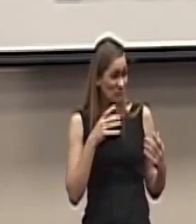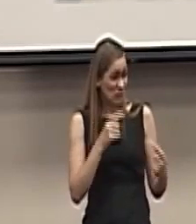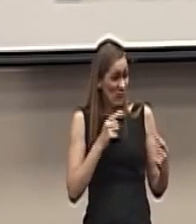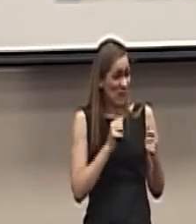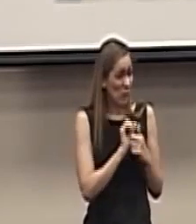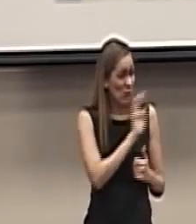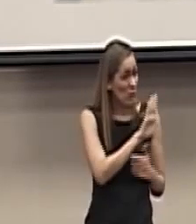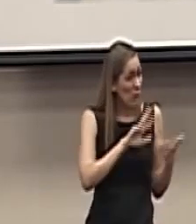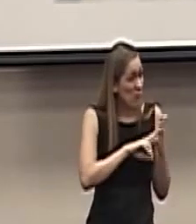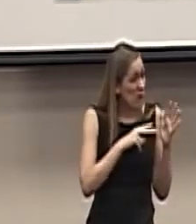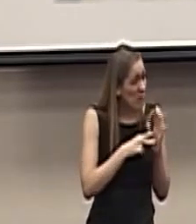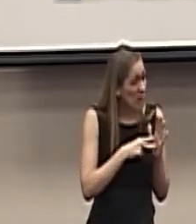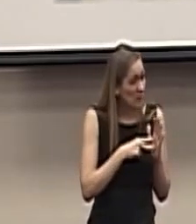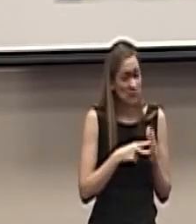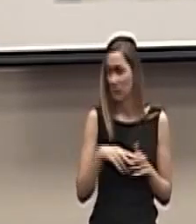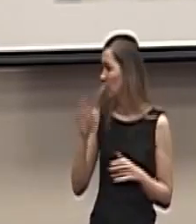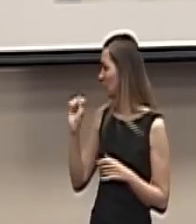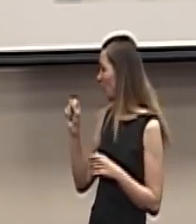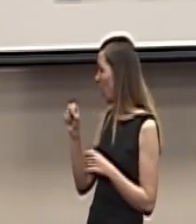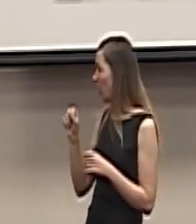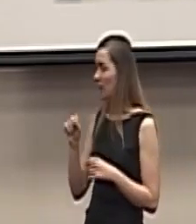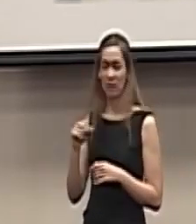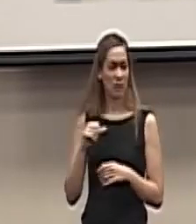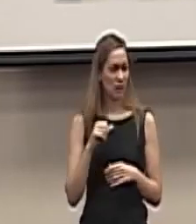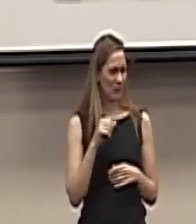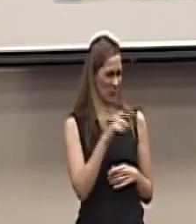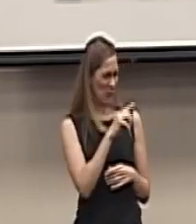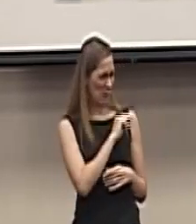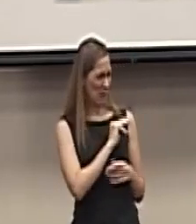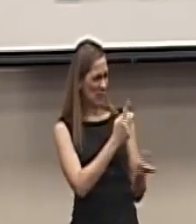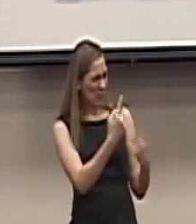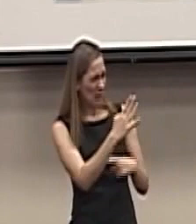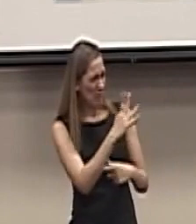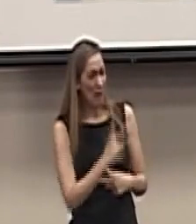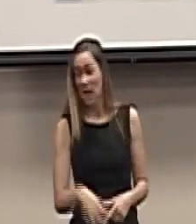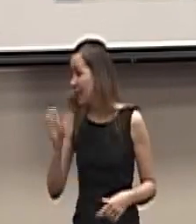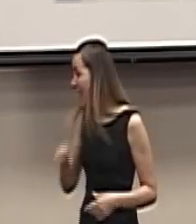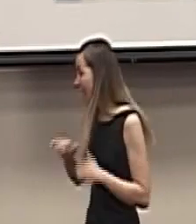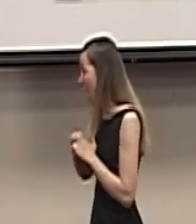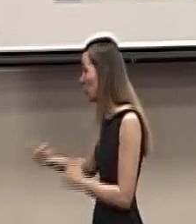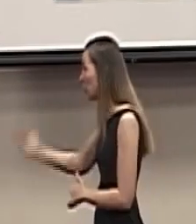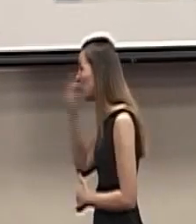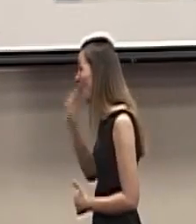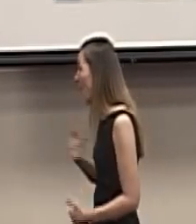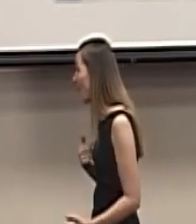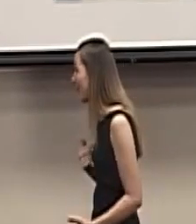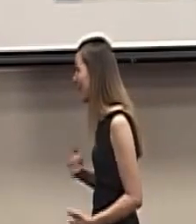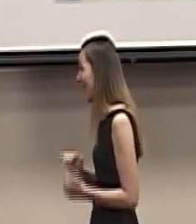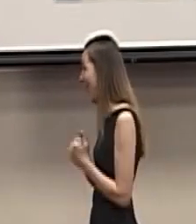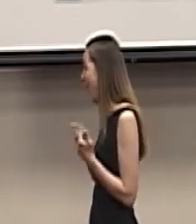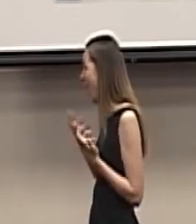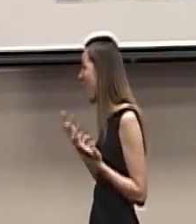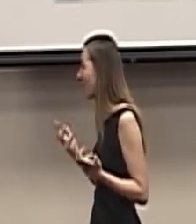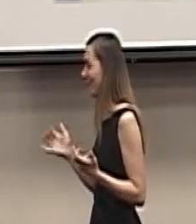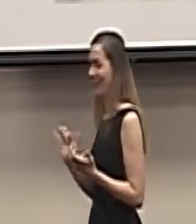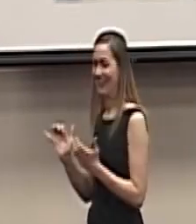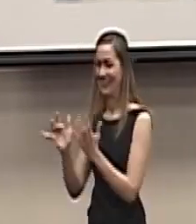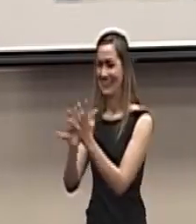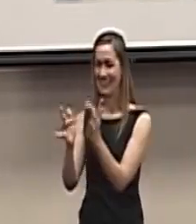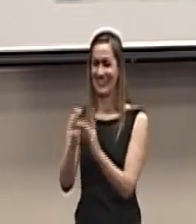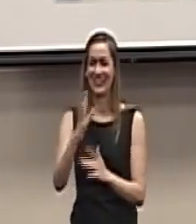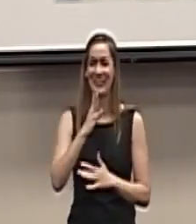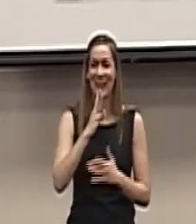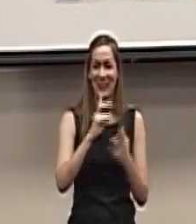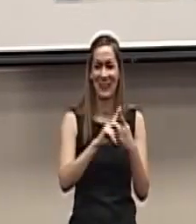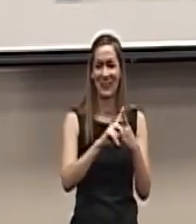yeah. She said, are you a returning missionary? And the girl said, yes, how did you know me? You know, how did you, it's almost like Jesus, when Jesus is